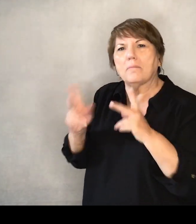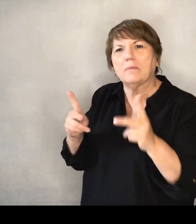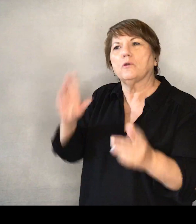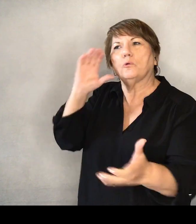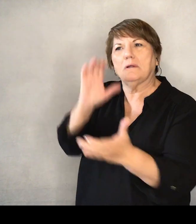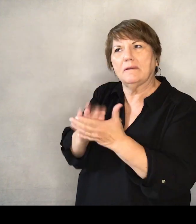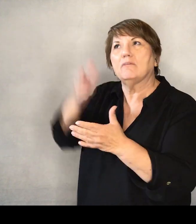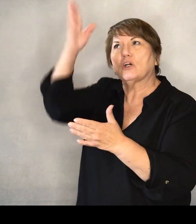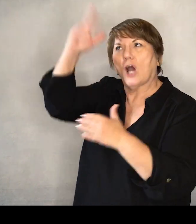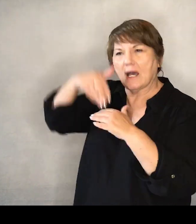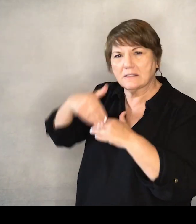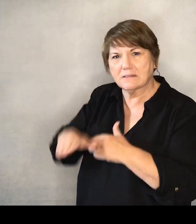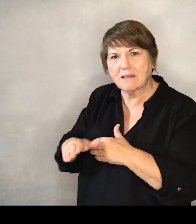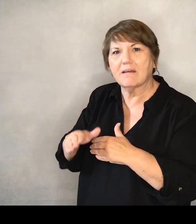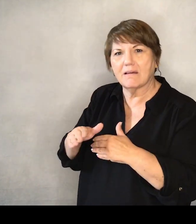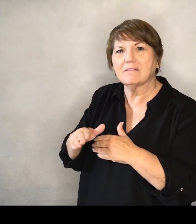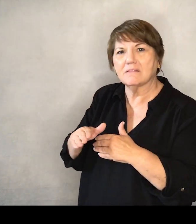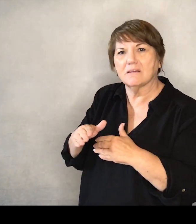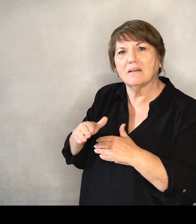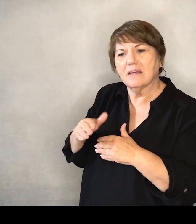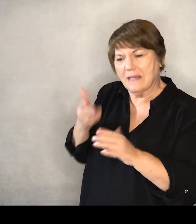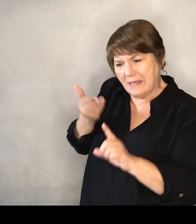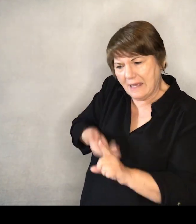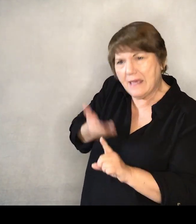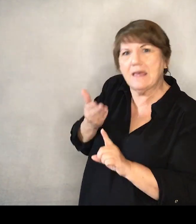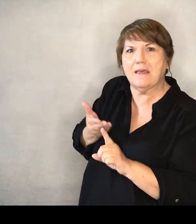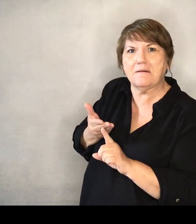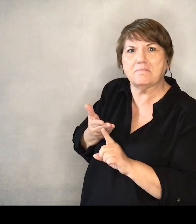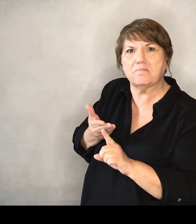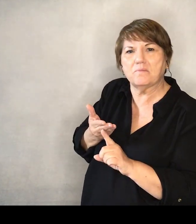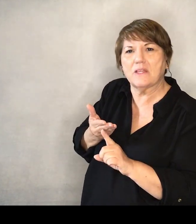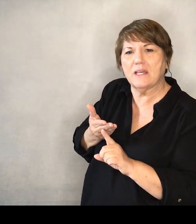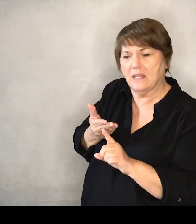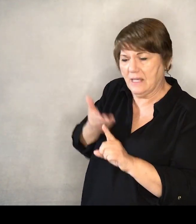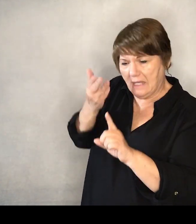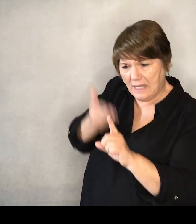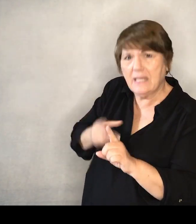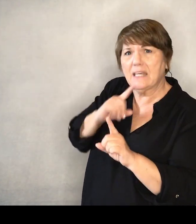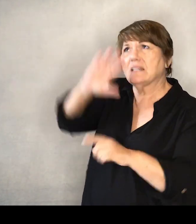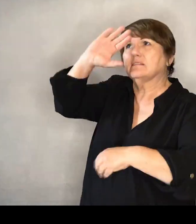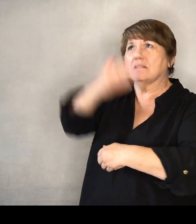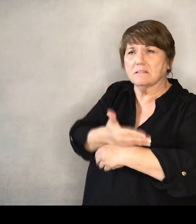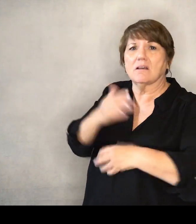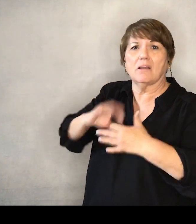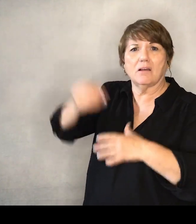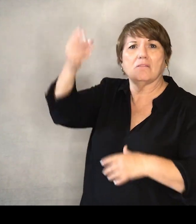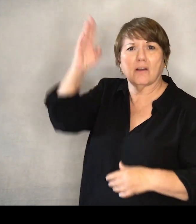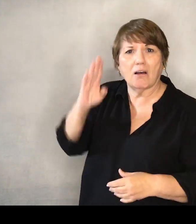him, believe that he was indeed the Son of God.